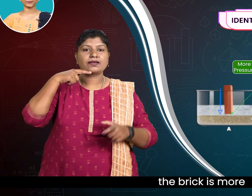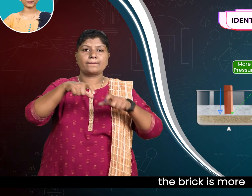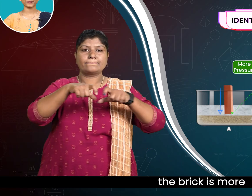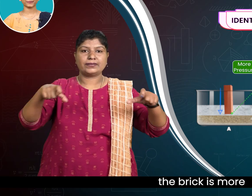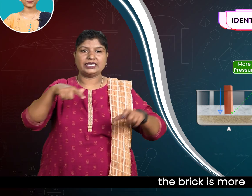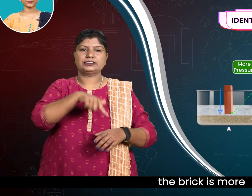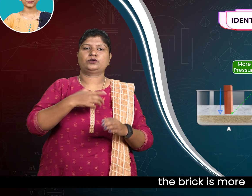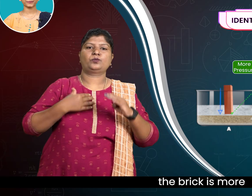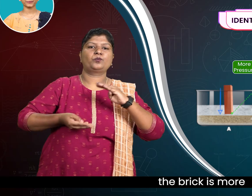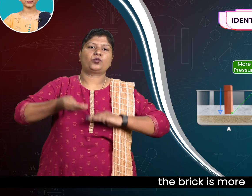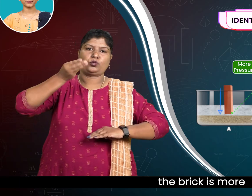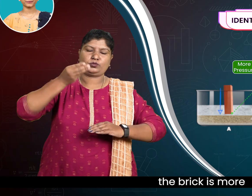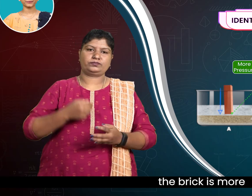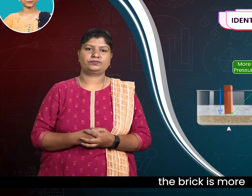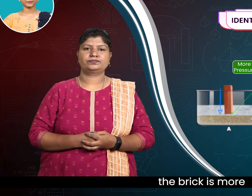more.